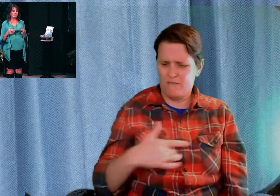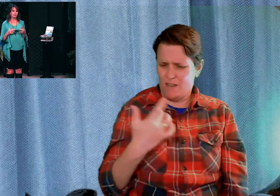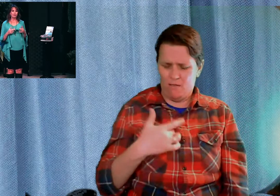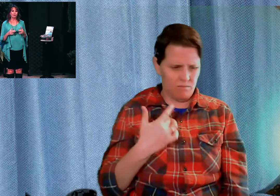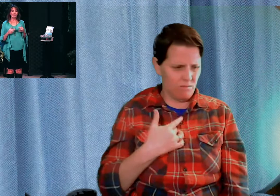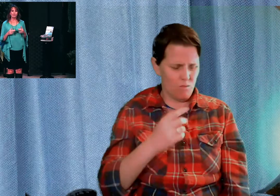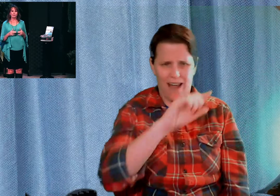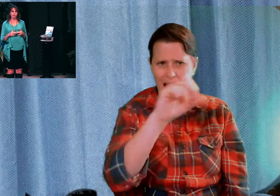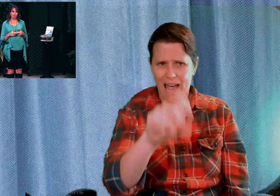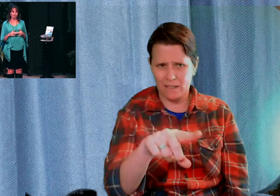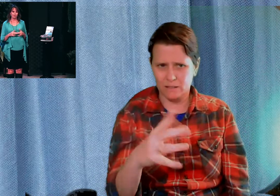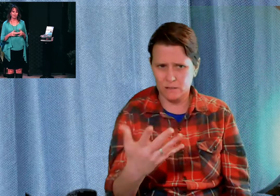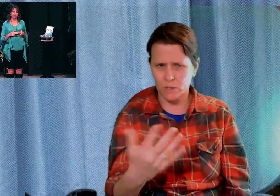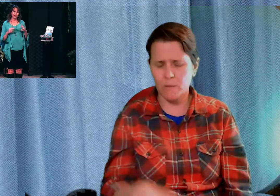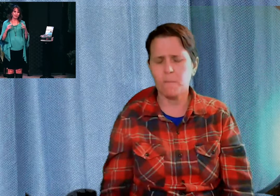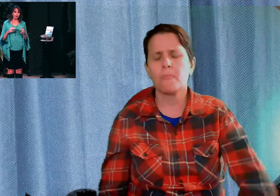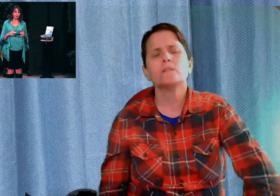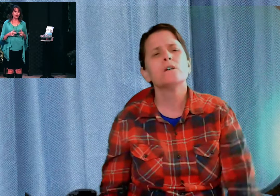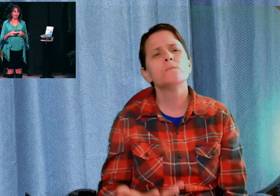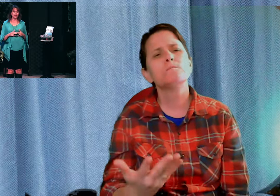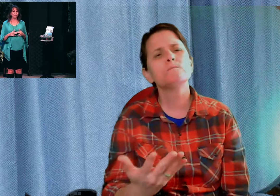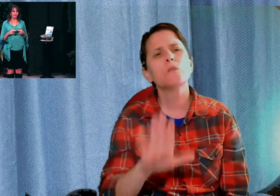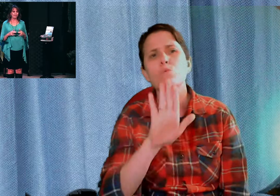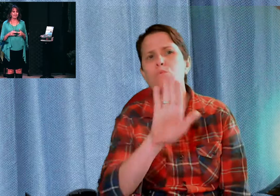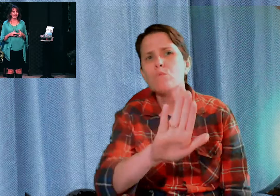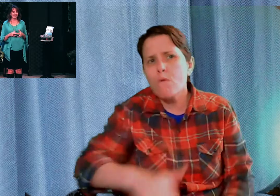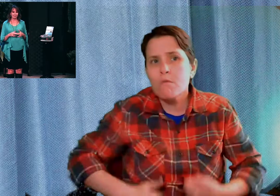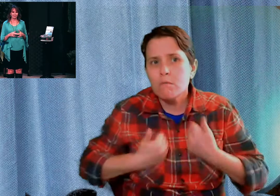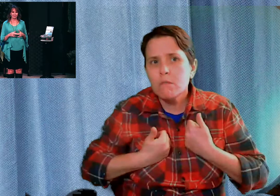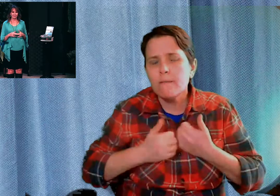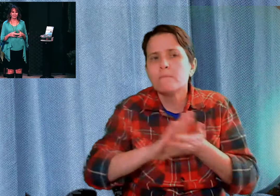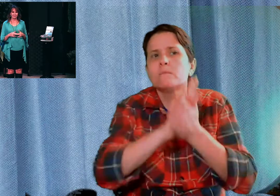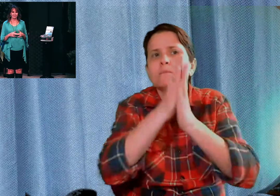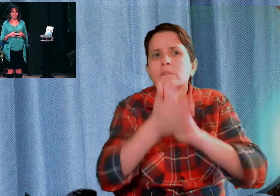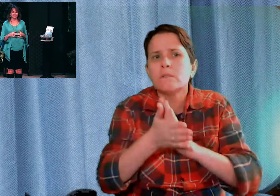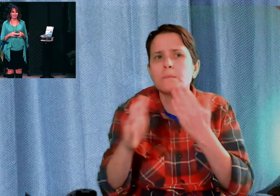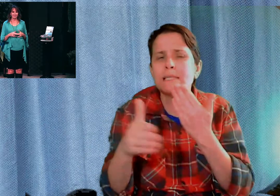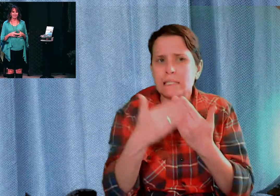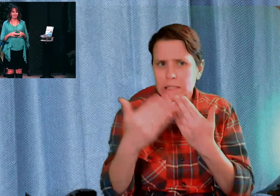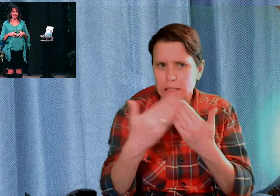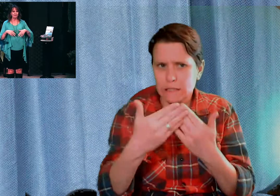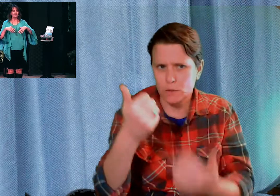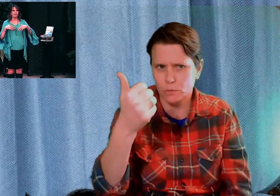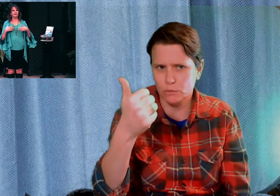Would it be all right with you if your life got easier?